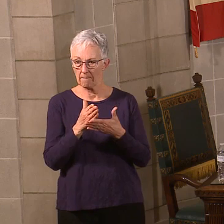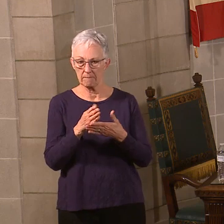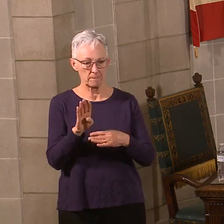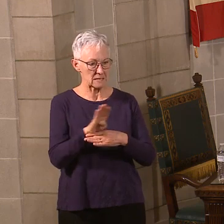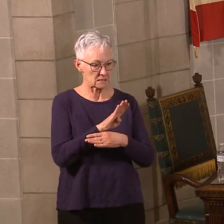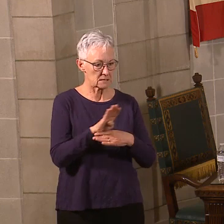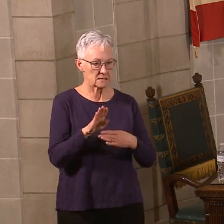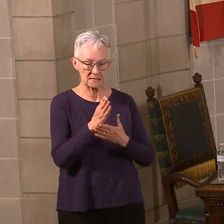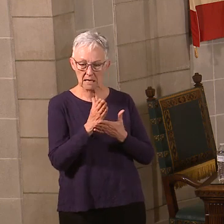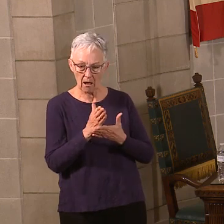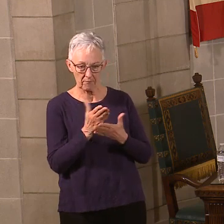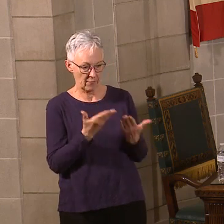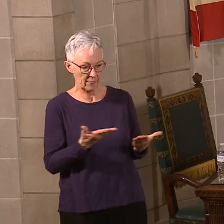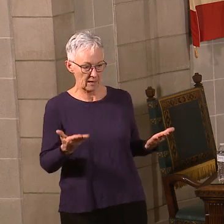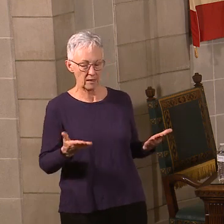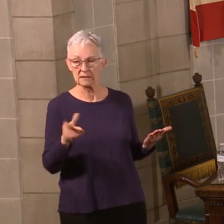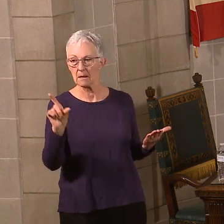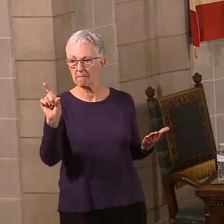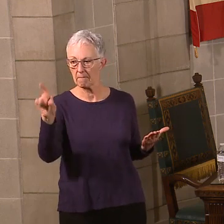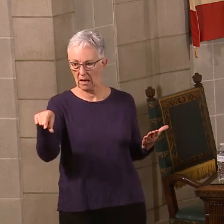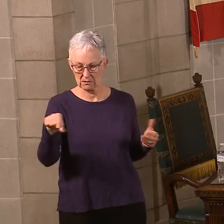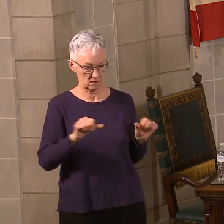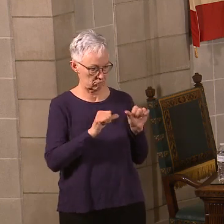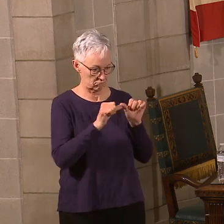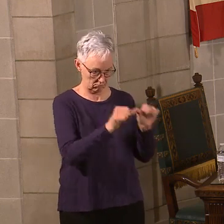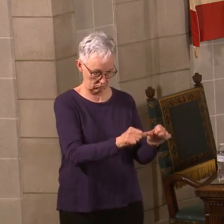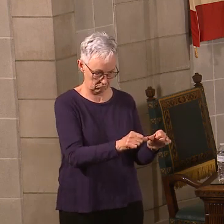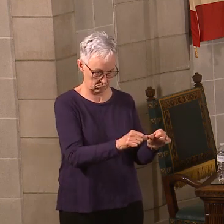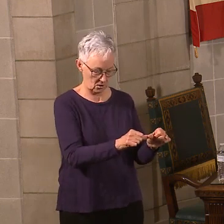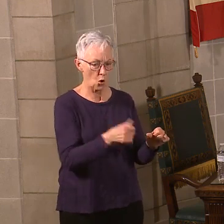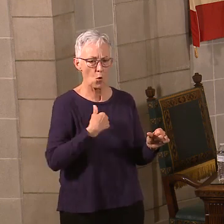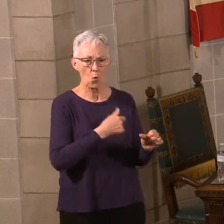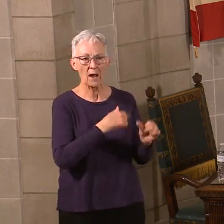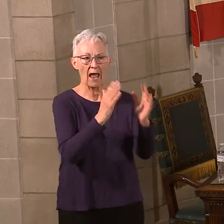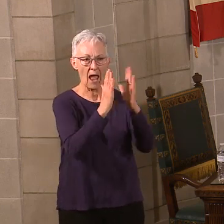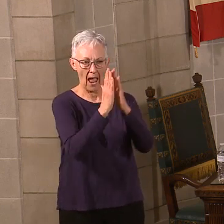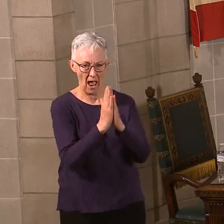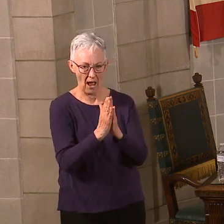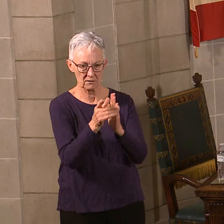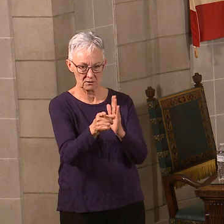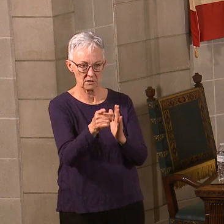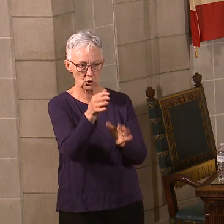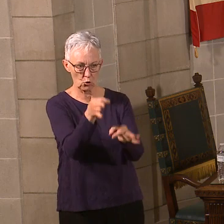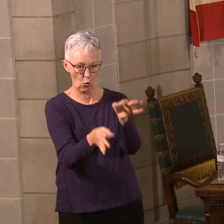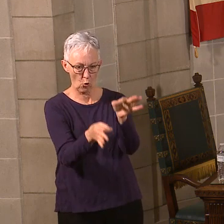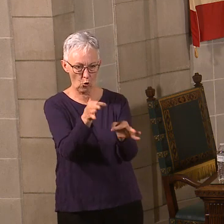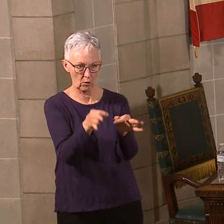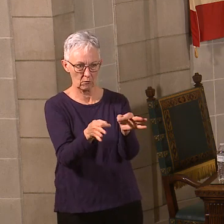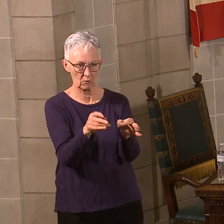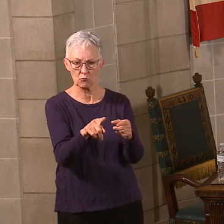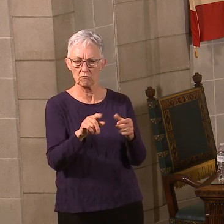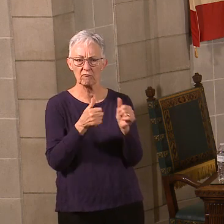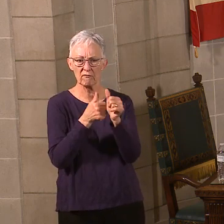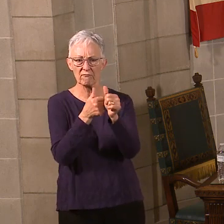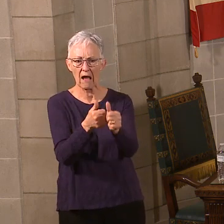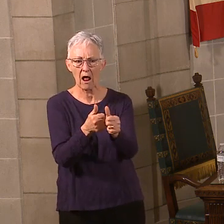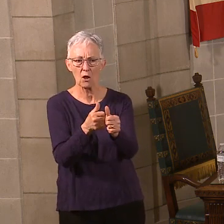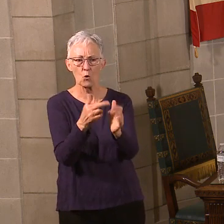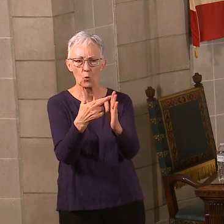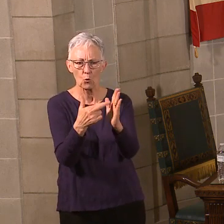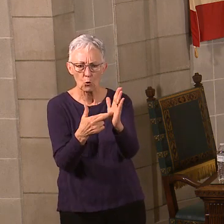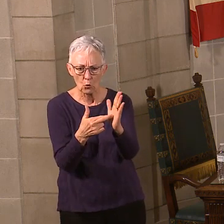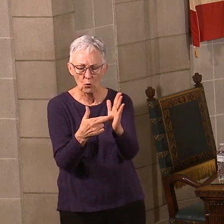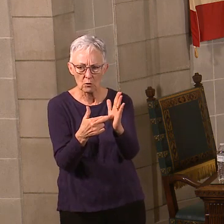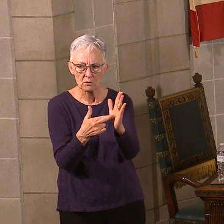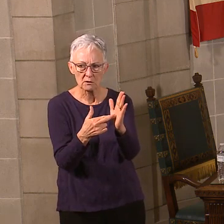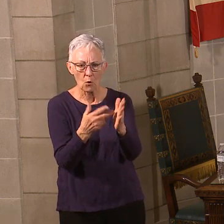we're asking businesses, including the courts, to be able to take those steps. But here's the deal, folks. Chief Hevekin wrote the